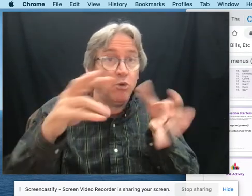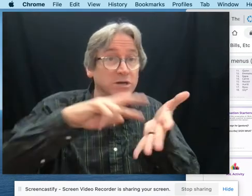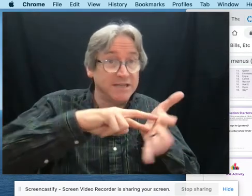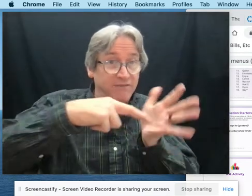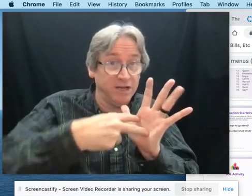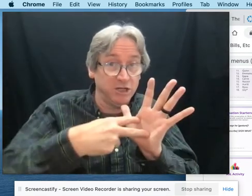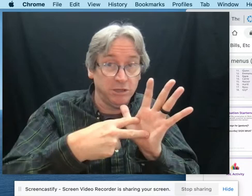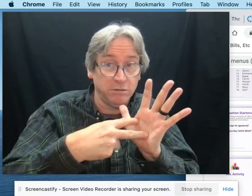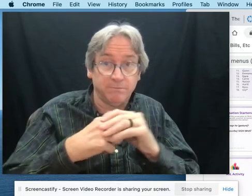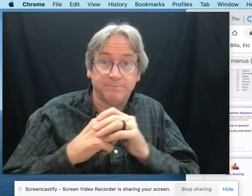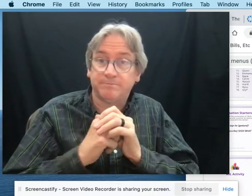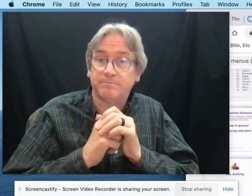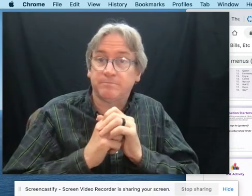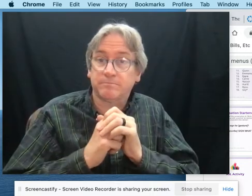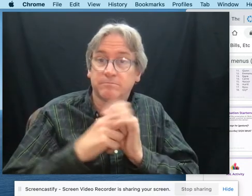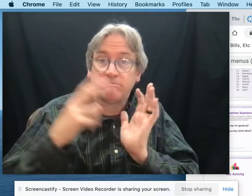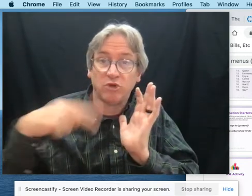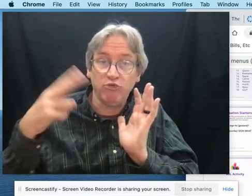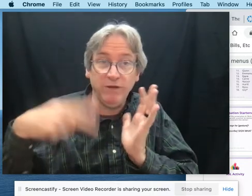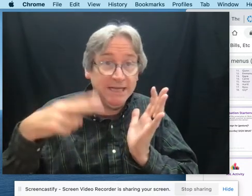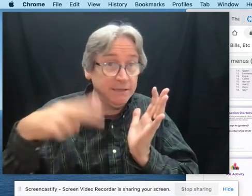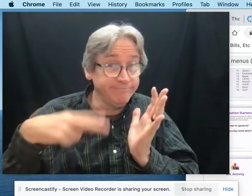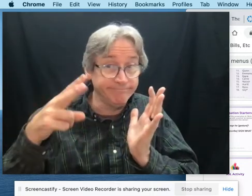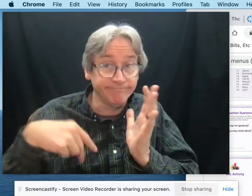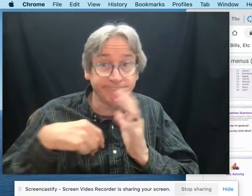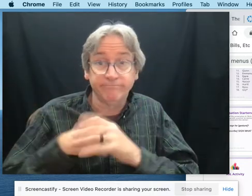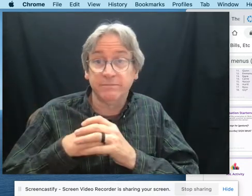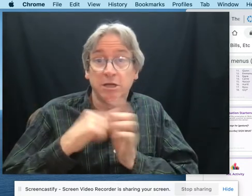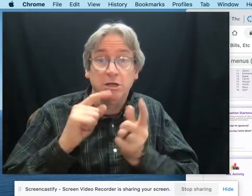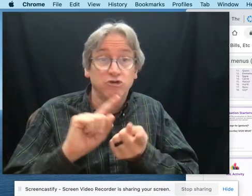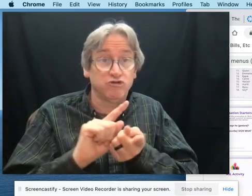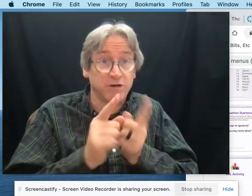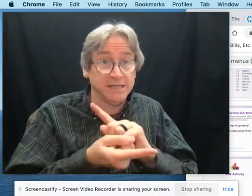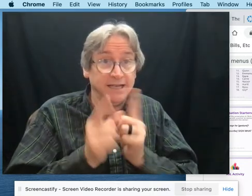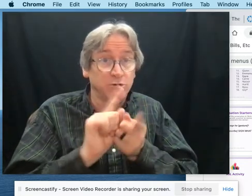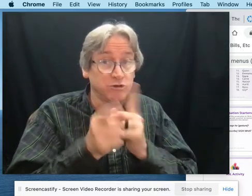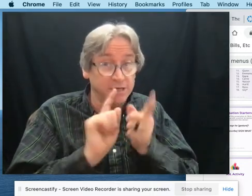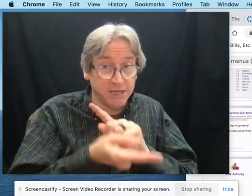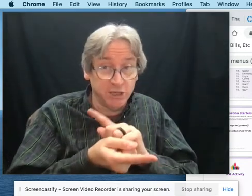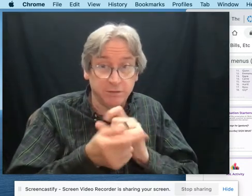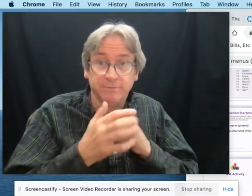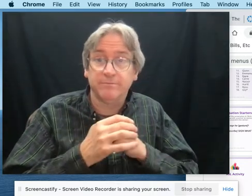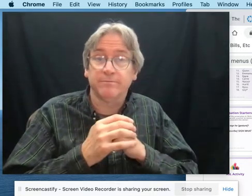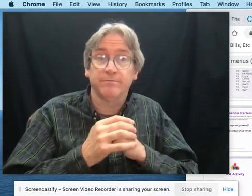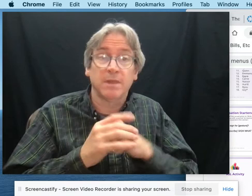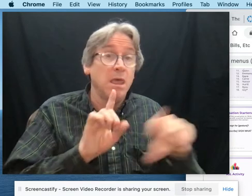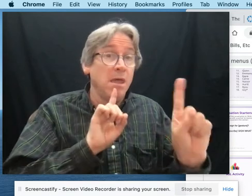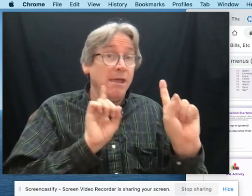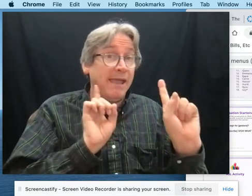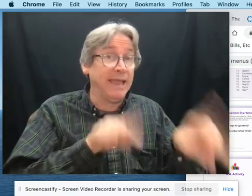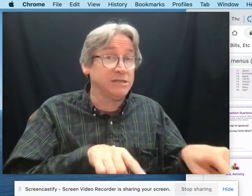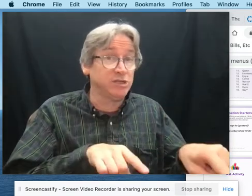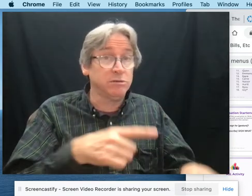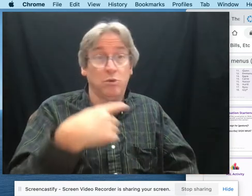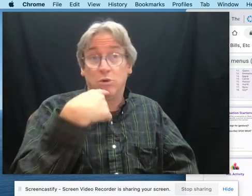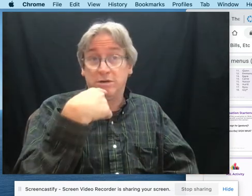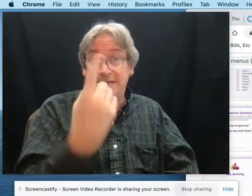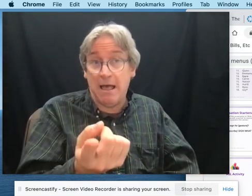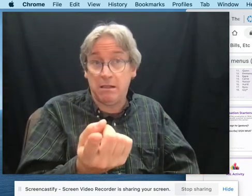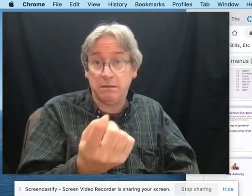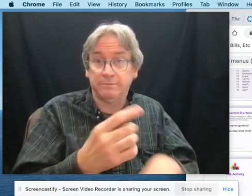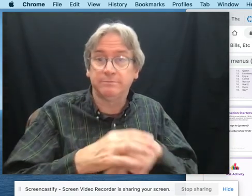Definition or definition. Read. Translate or translation. Answer